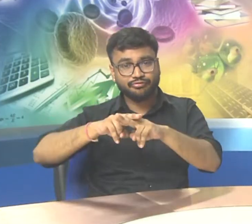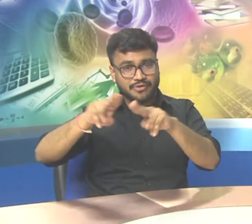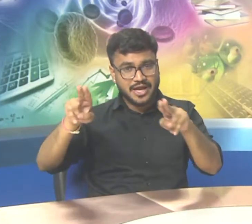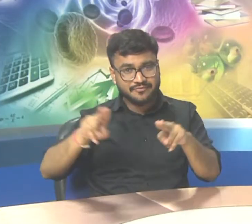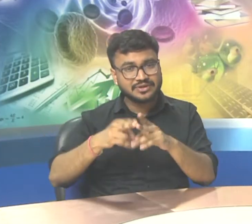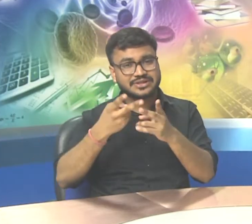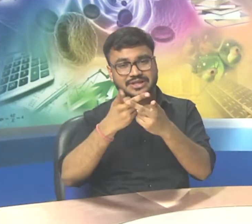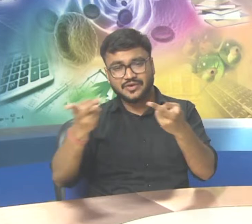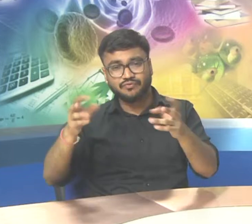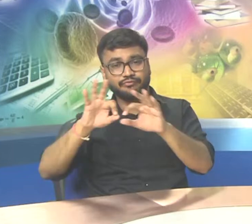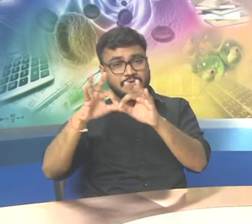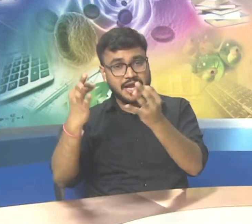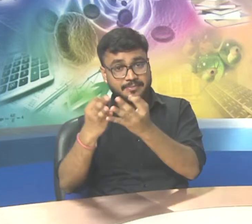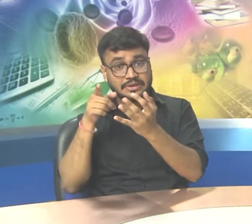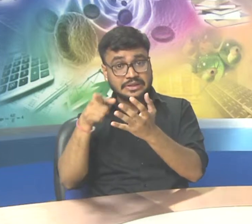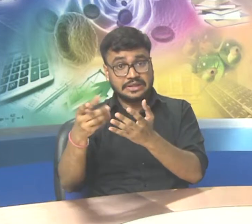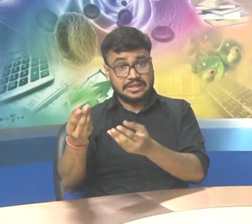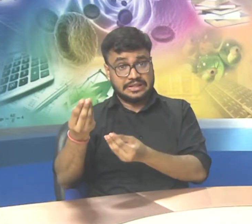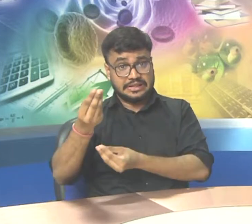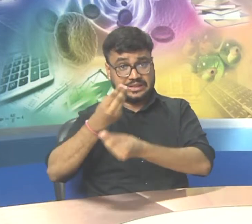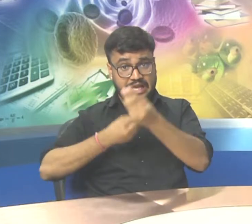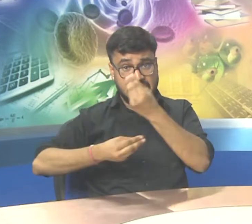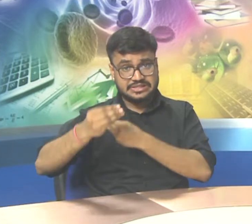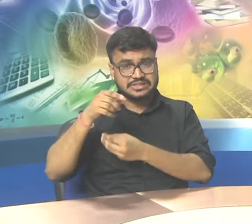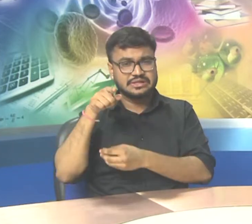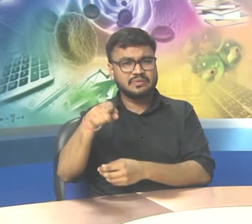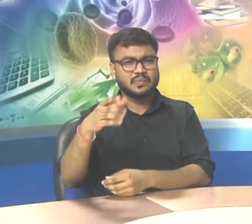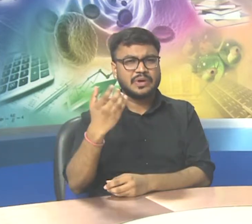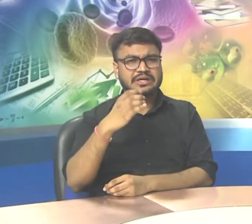Unavailable carbohydrates are called dietary fiber.